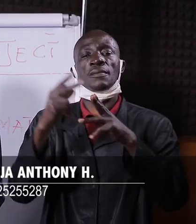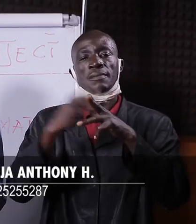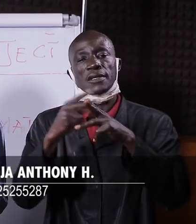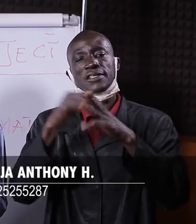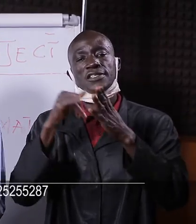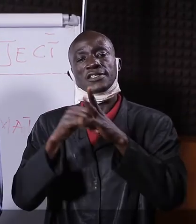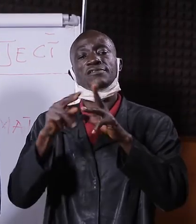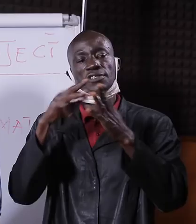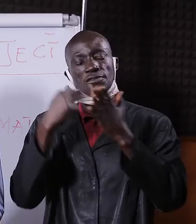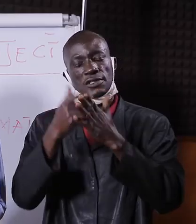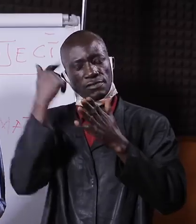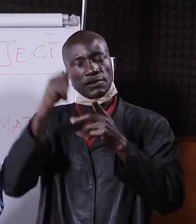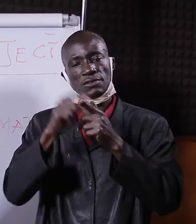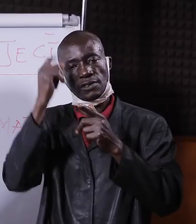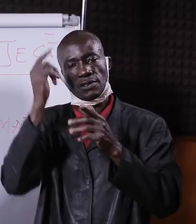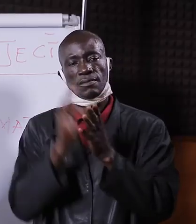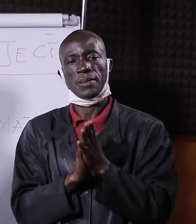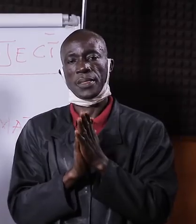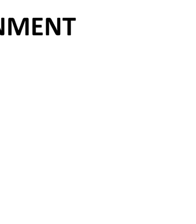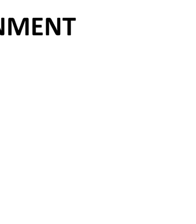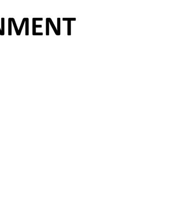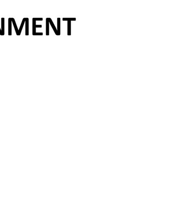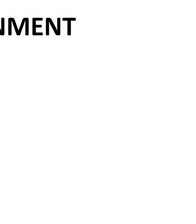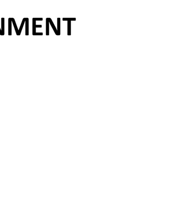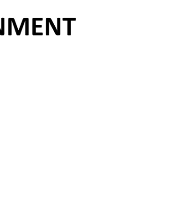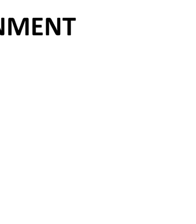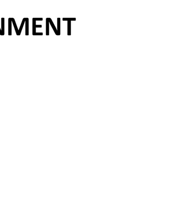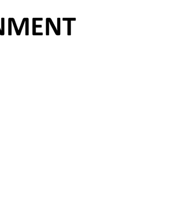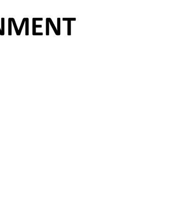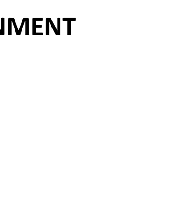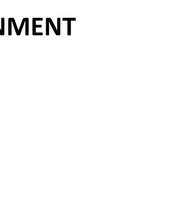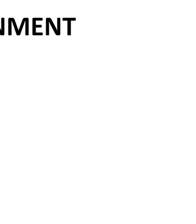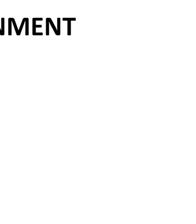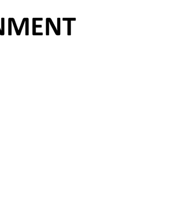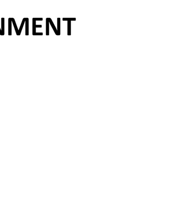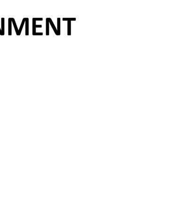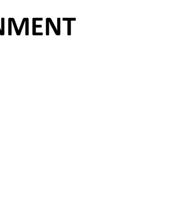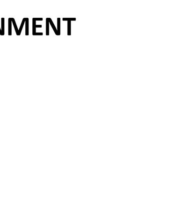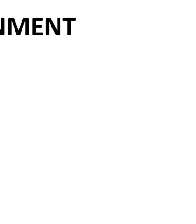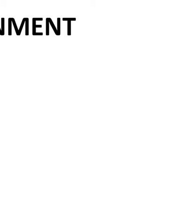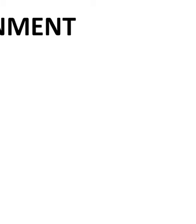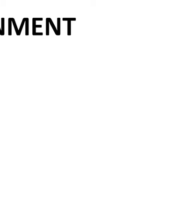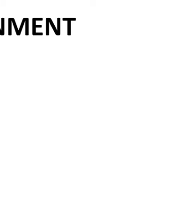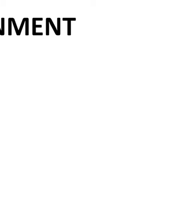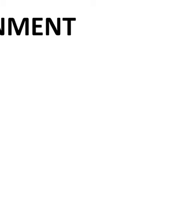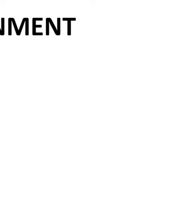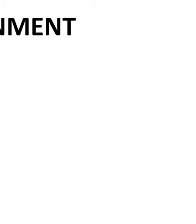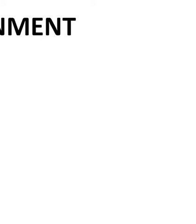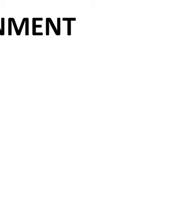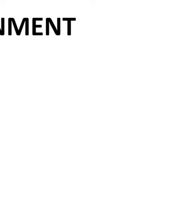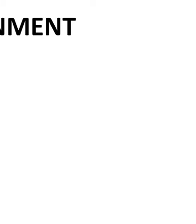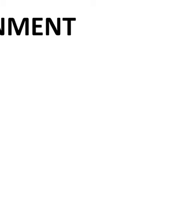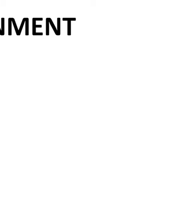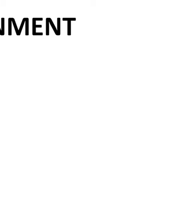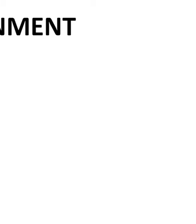practice harder for better understanding. Assignment, solve the equations. 2 over e minus